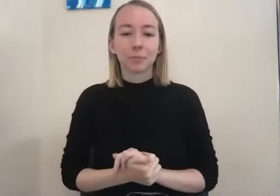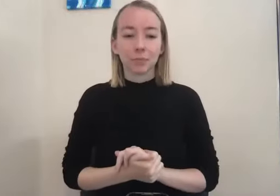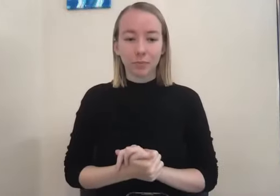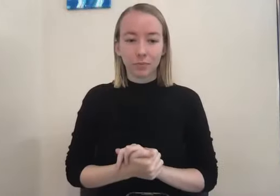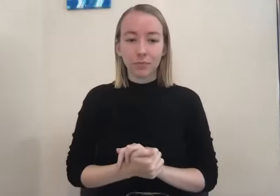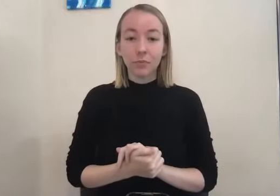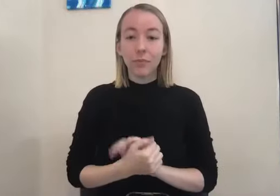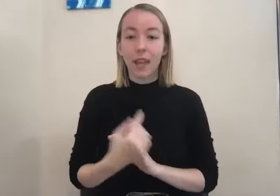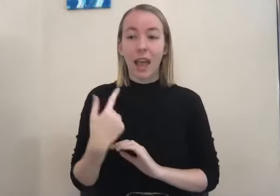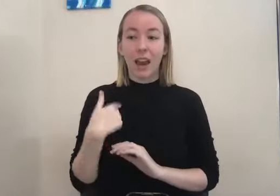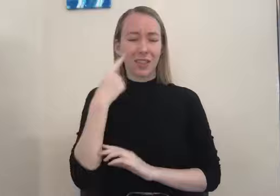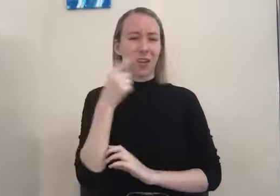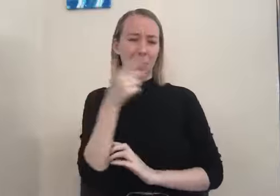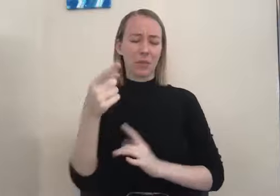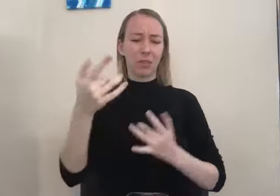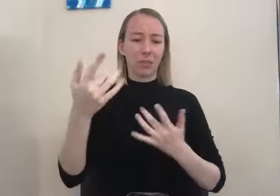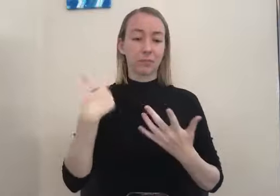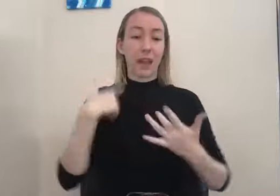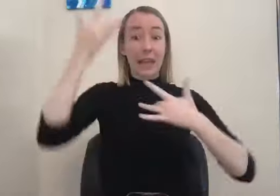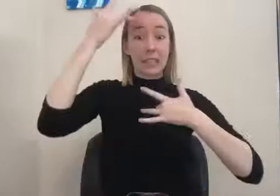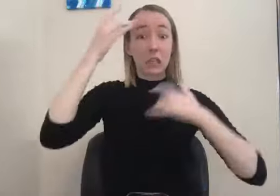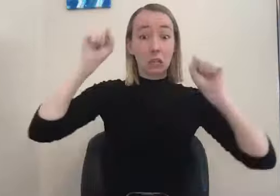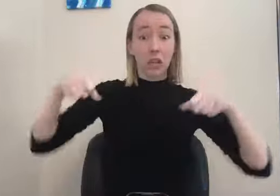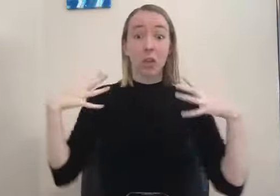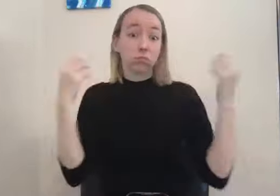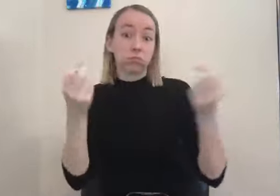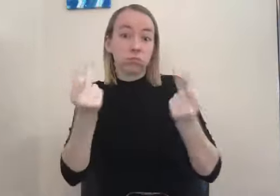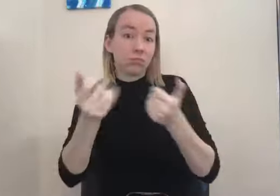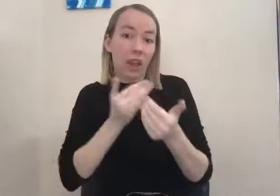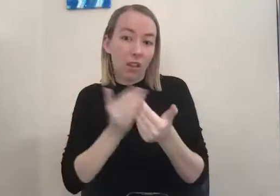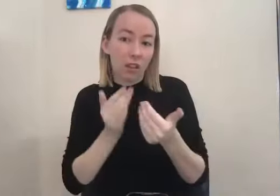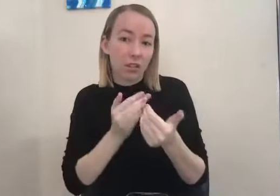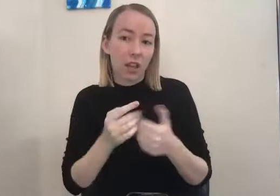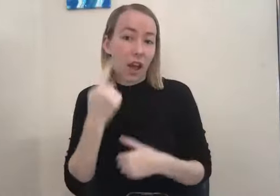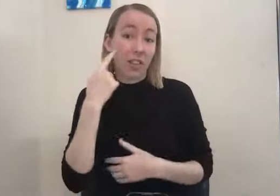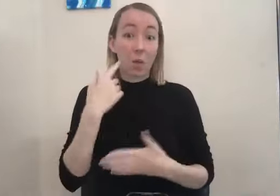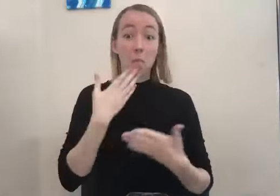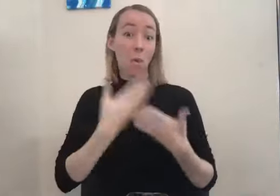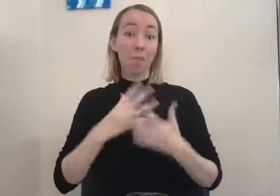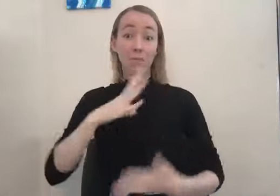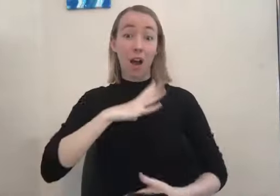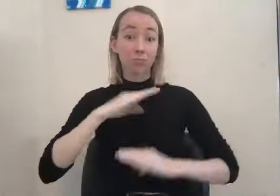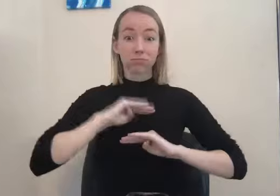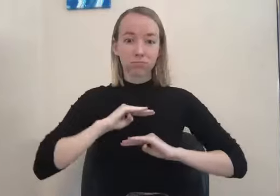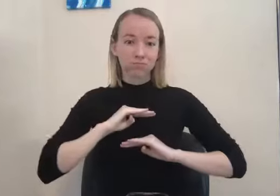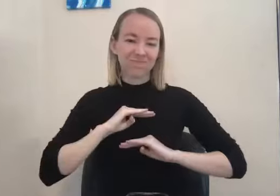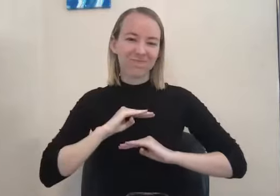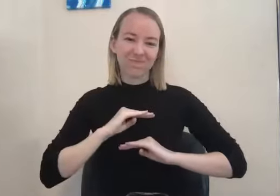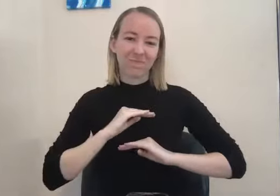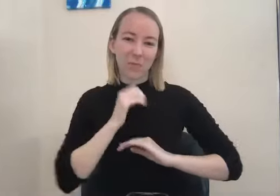job, and I was a gossip, and I criticised, and I judged, and I did all that stuff, and I judged all using Al-Anon